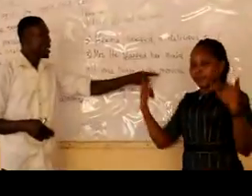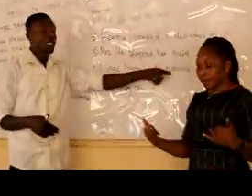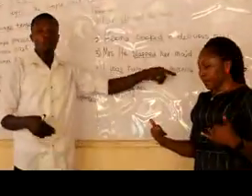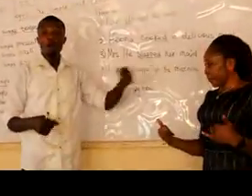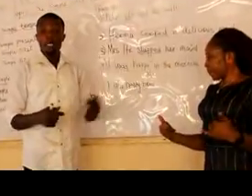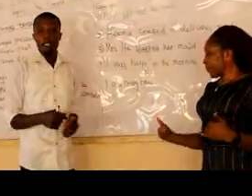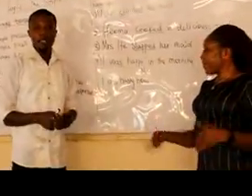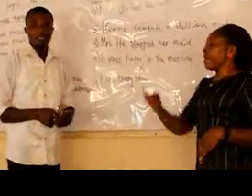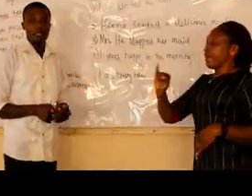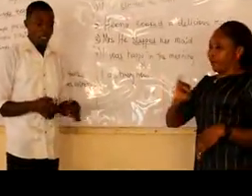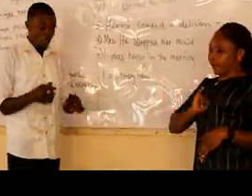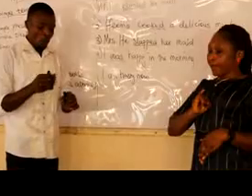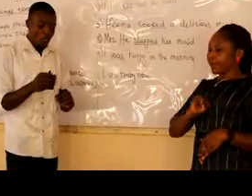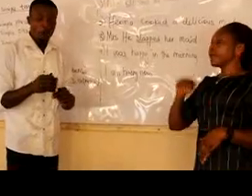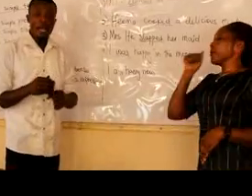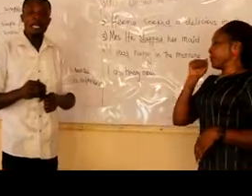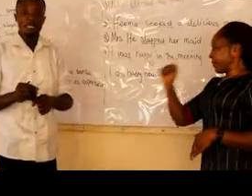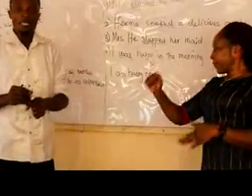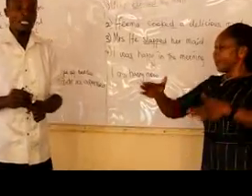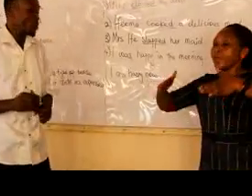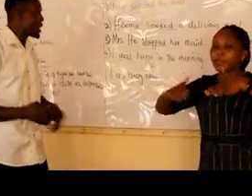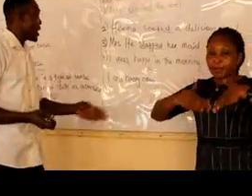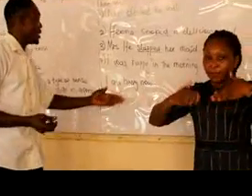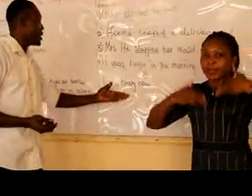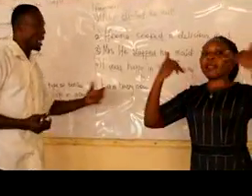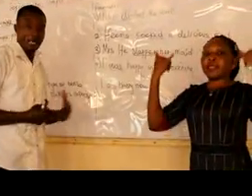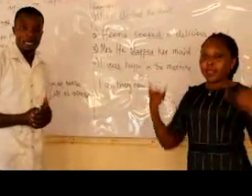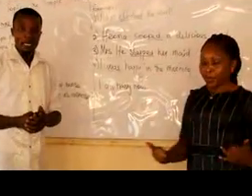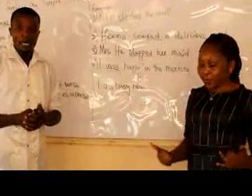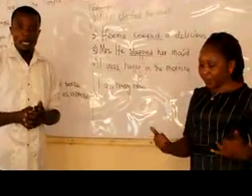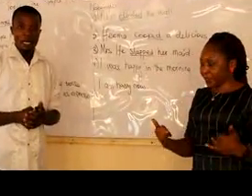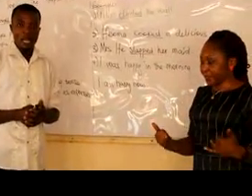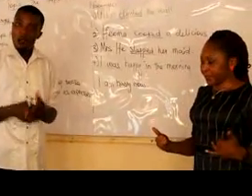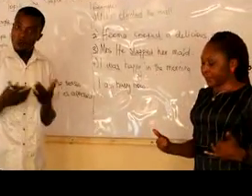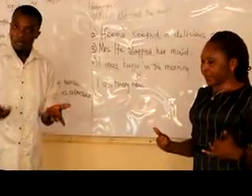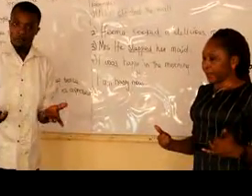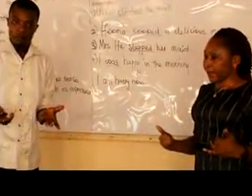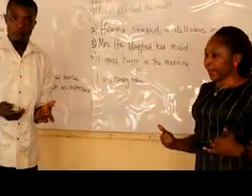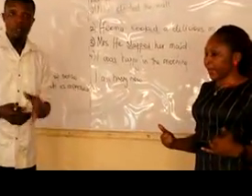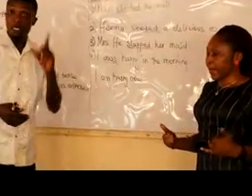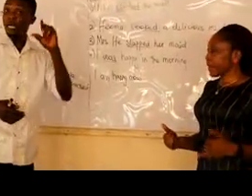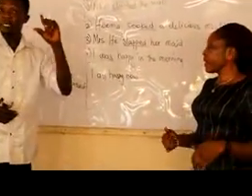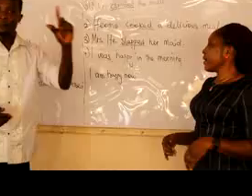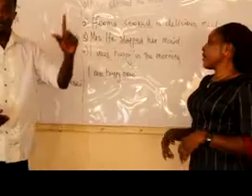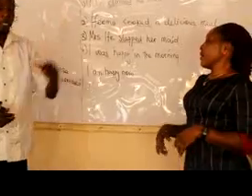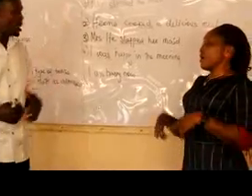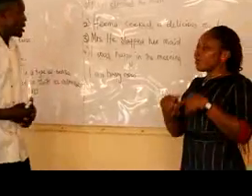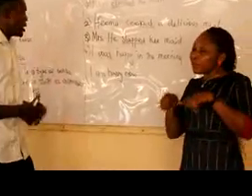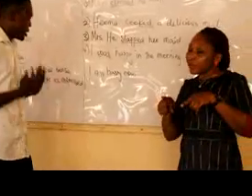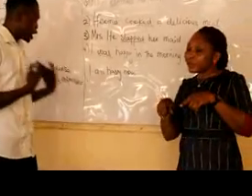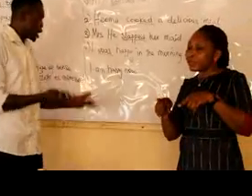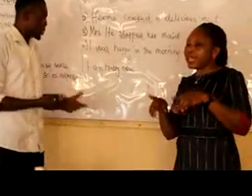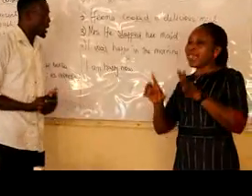Now will be in the morning. So if you ask the speaker later, how were you? Maybe in that same